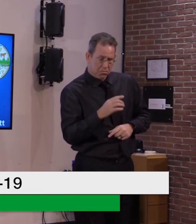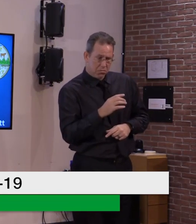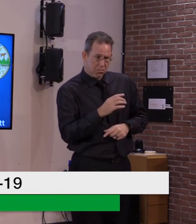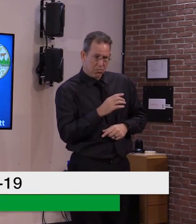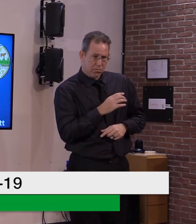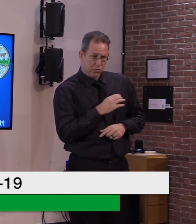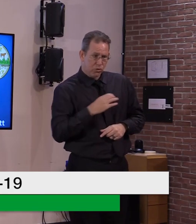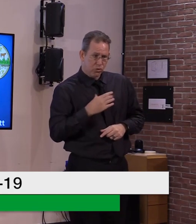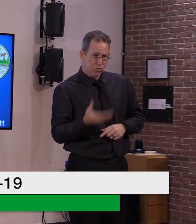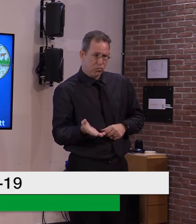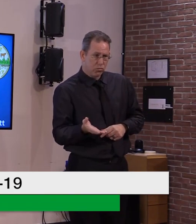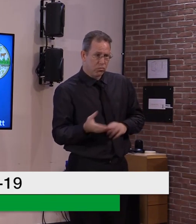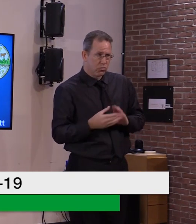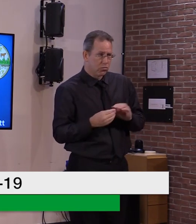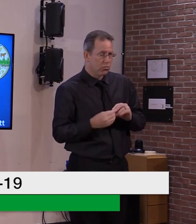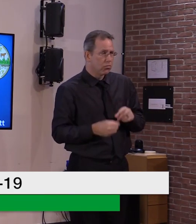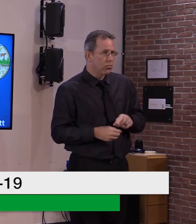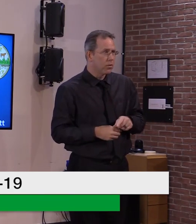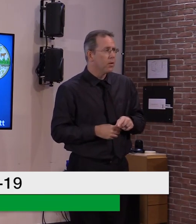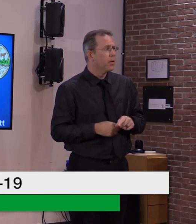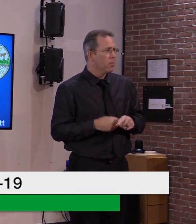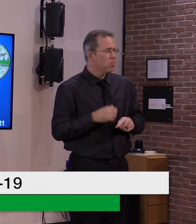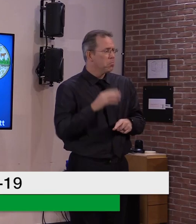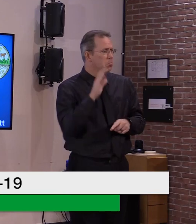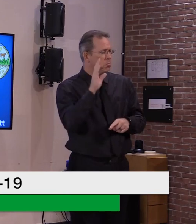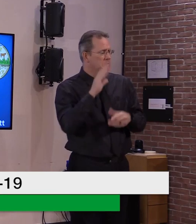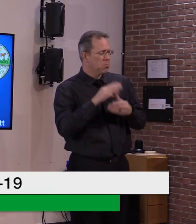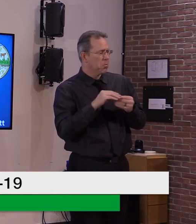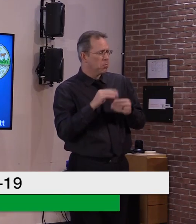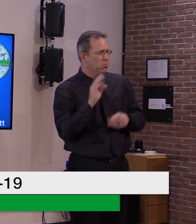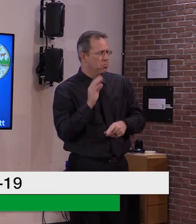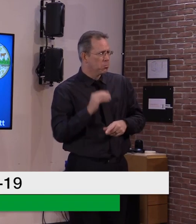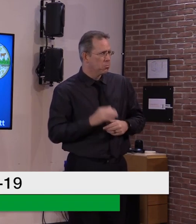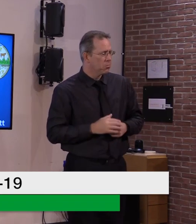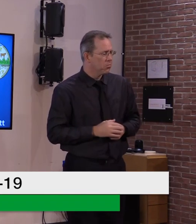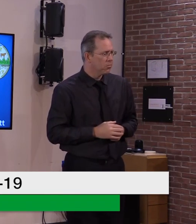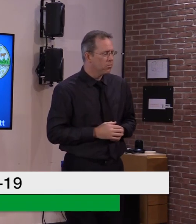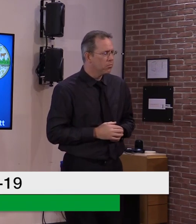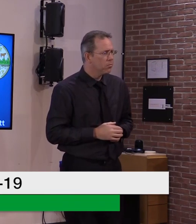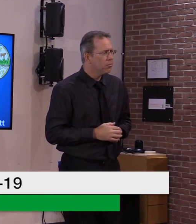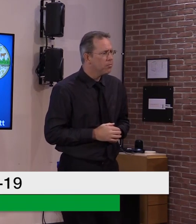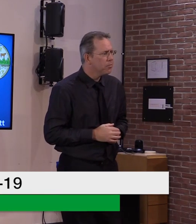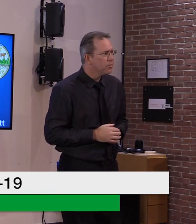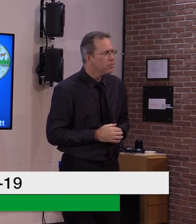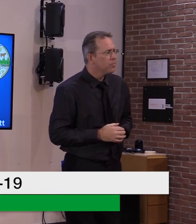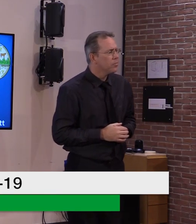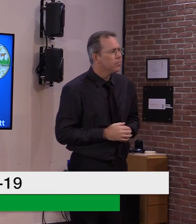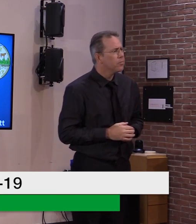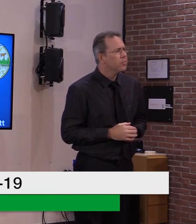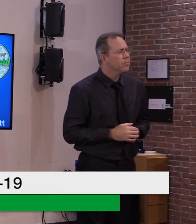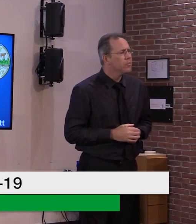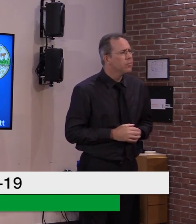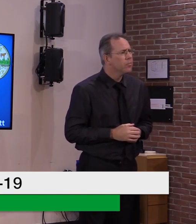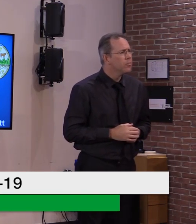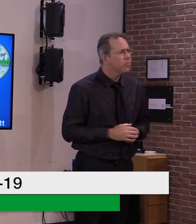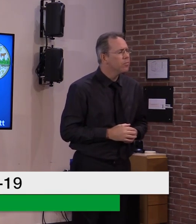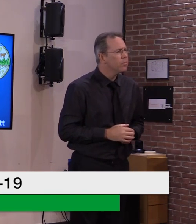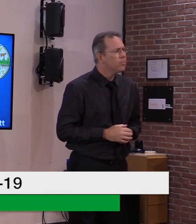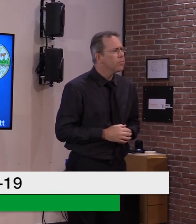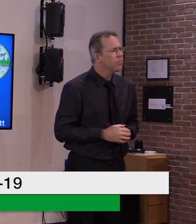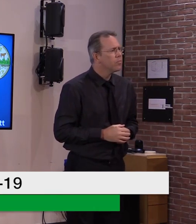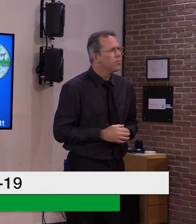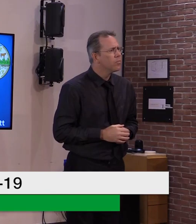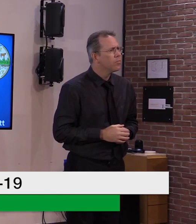certainly thank you thanks for the question um so two paths here one is